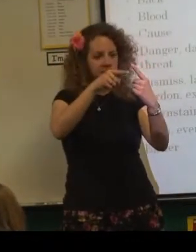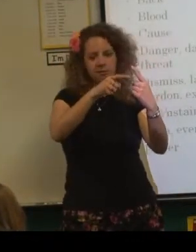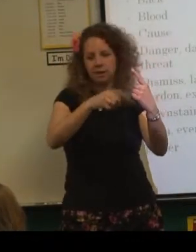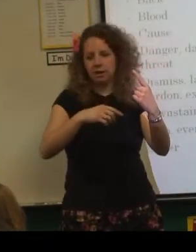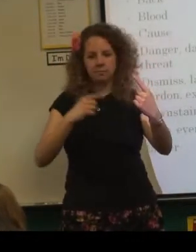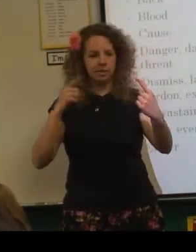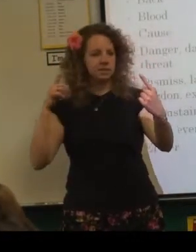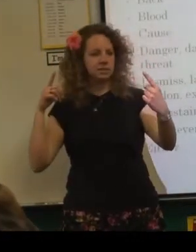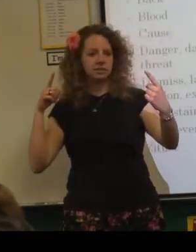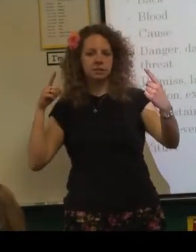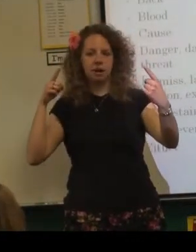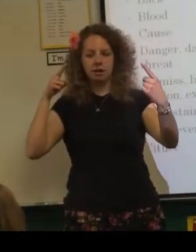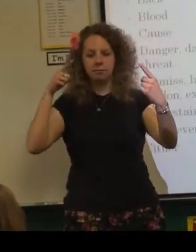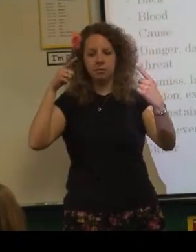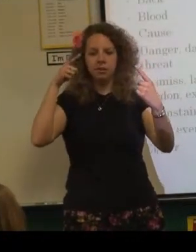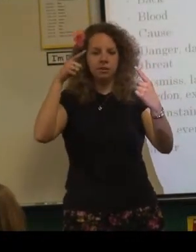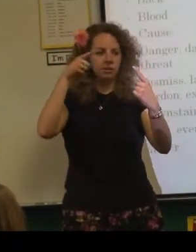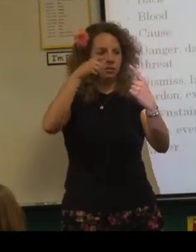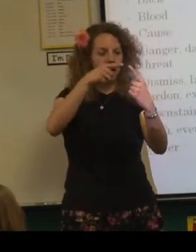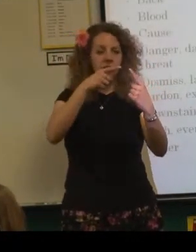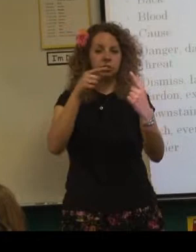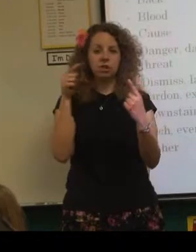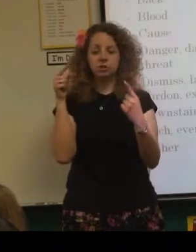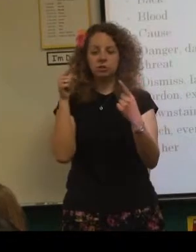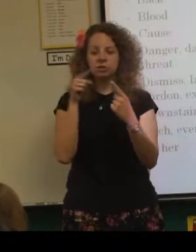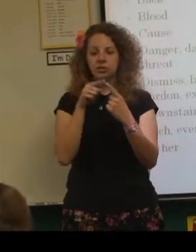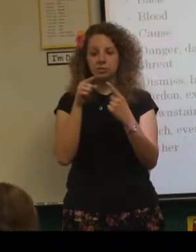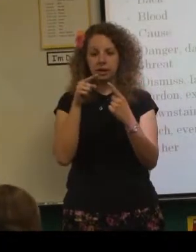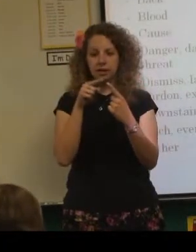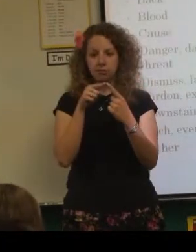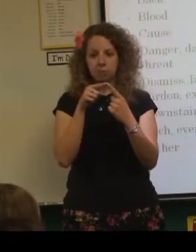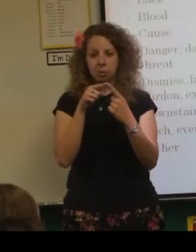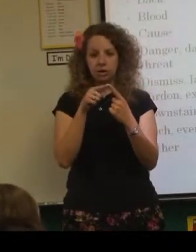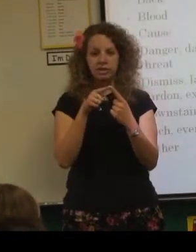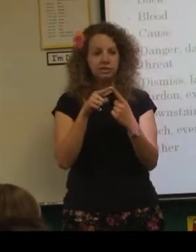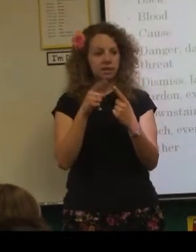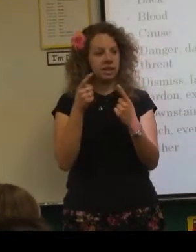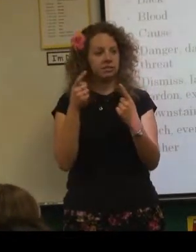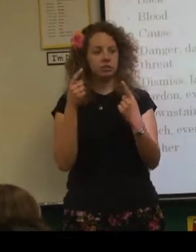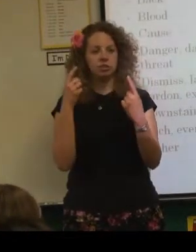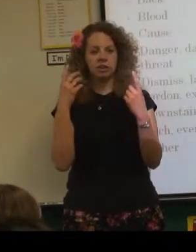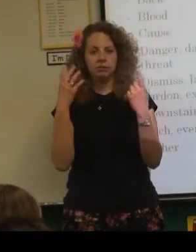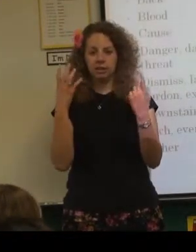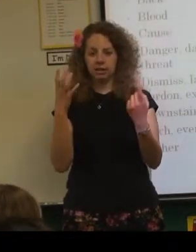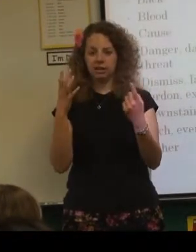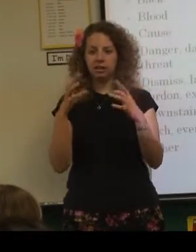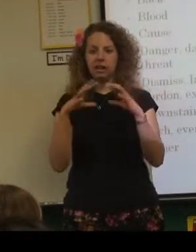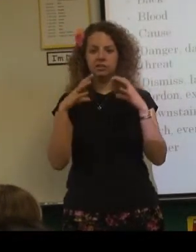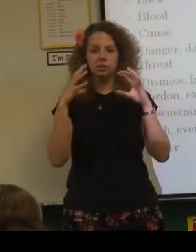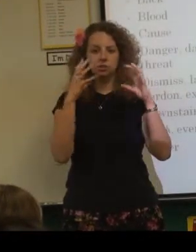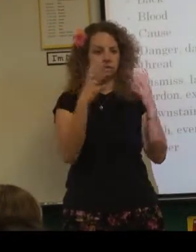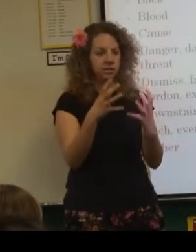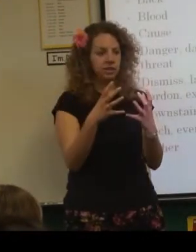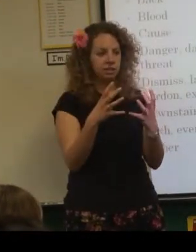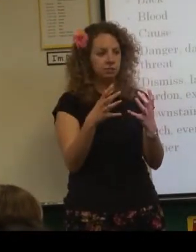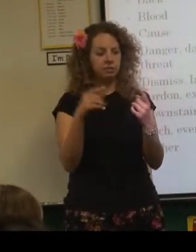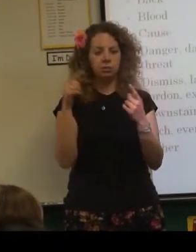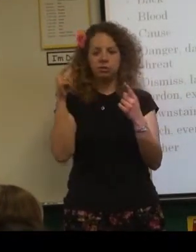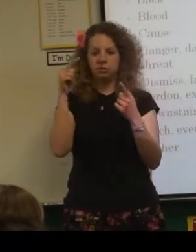to become this. That. You can also do it this way for points, like if you're talking about like in a class, you're going to get so many points for